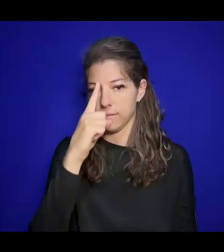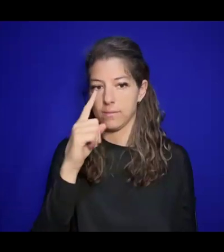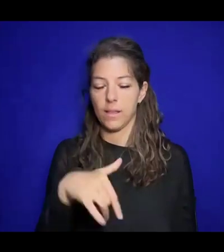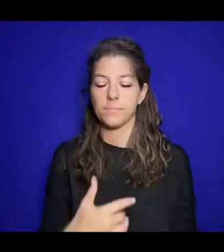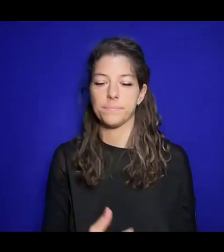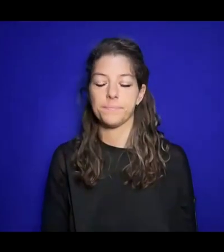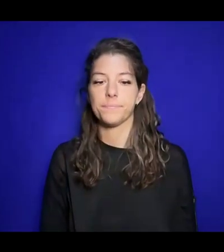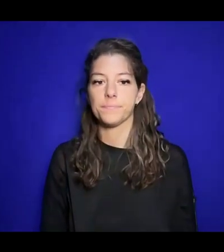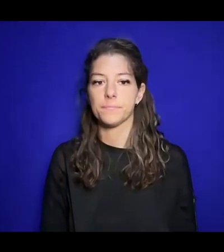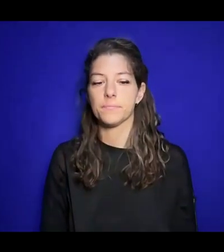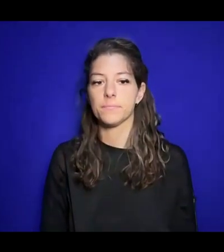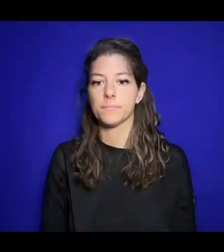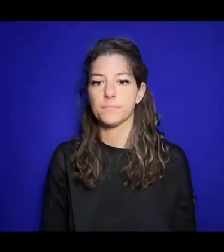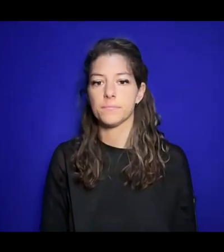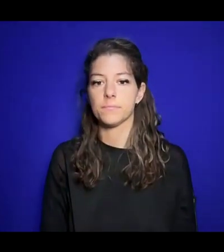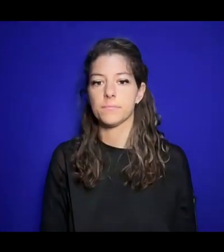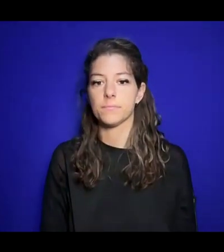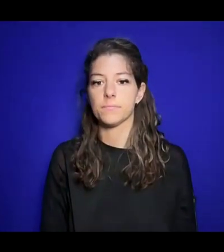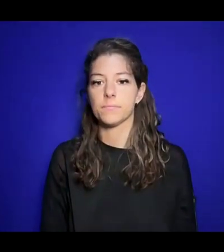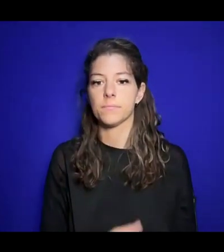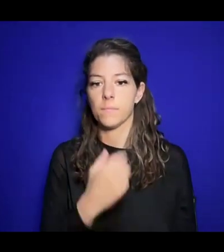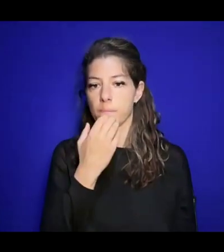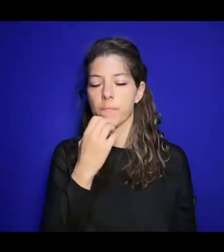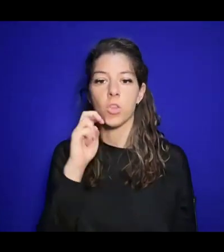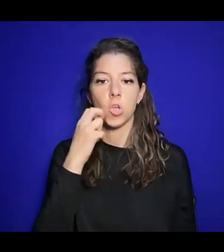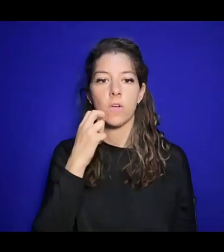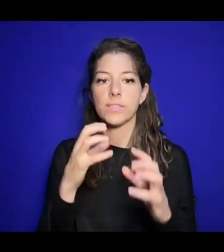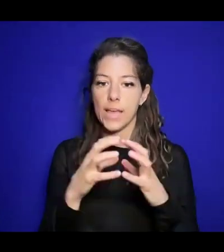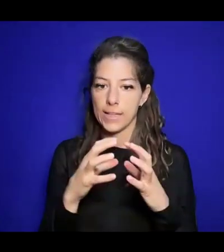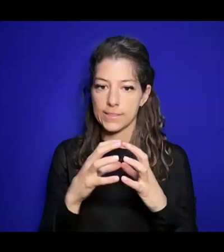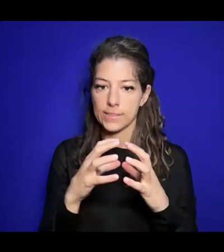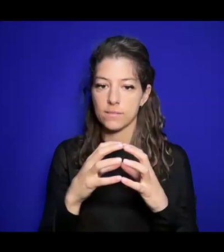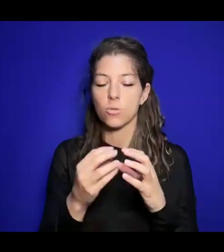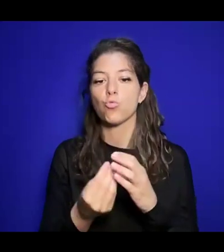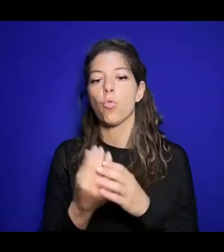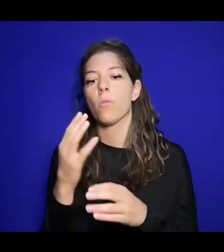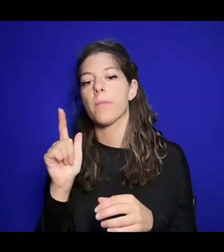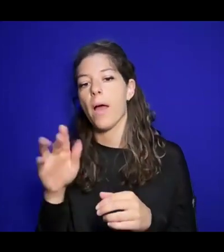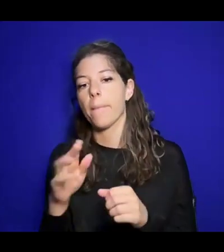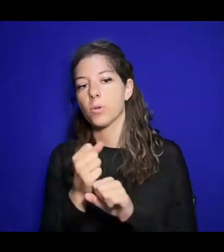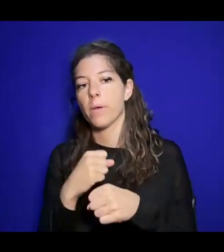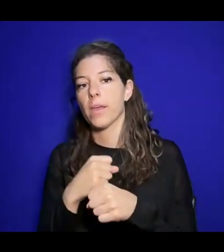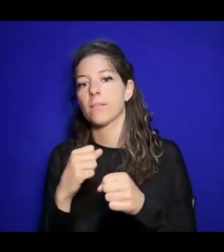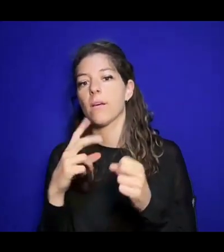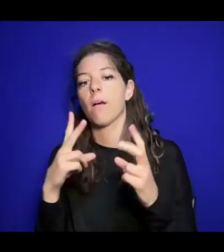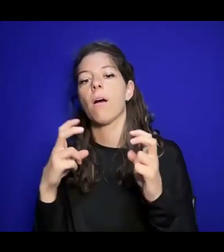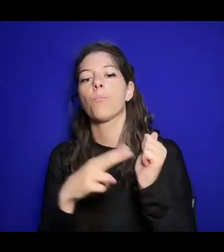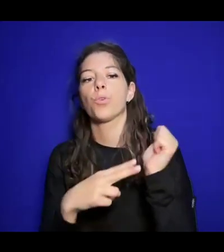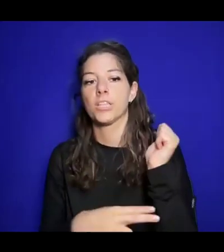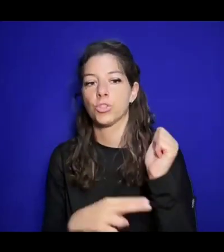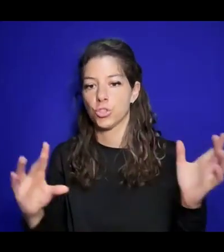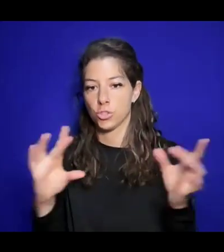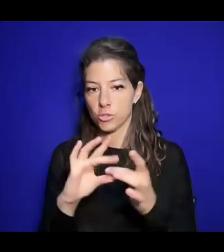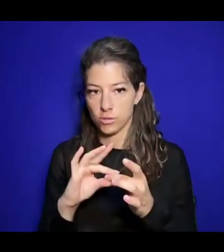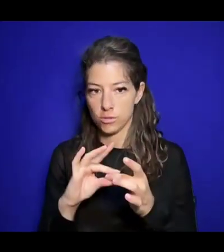there around in there. So they take those nerve cells and they grow them in the lab to make a bridge